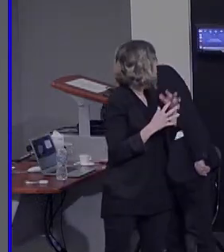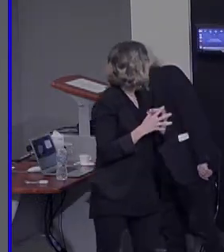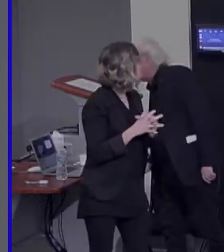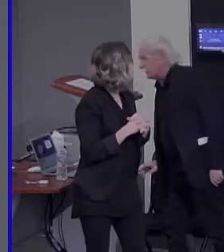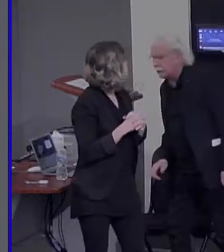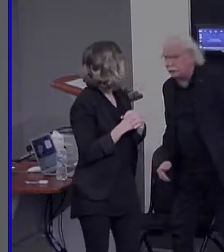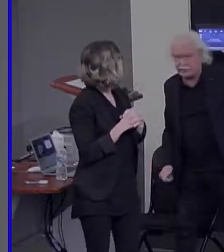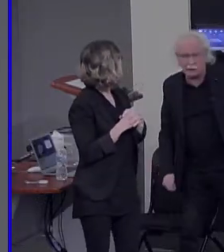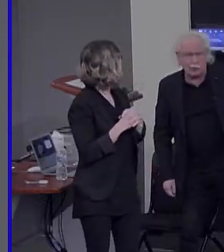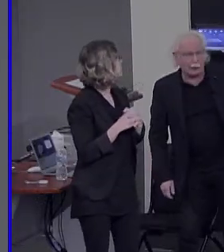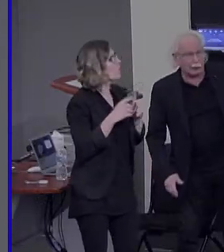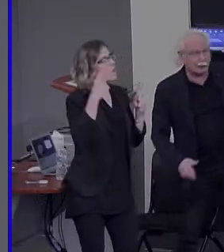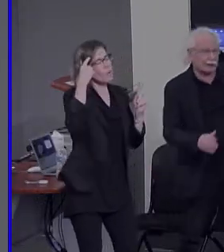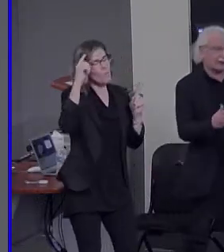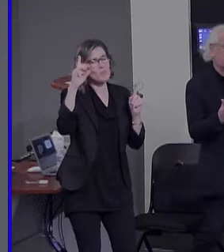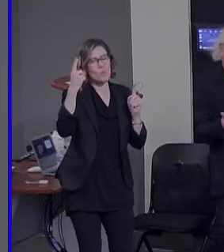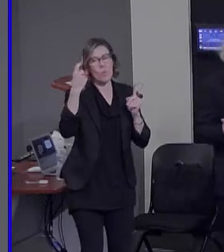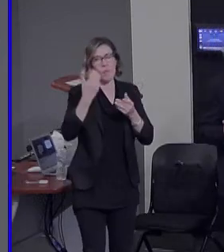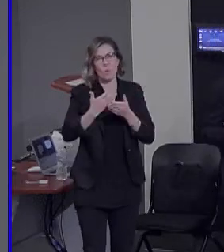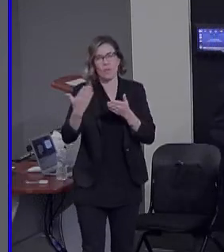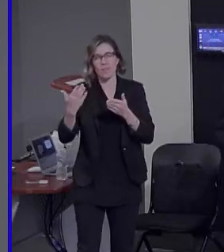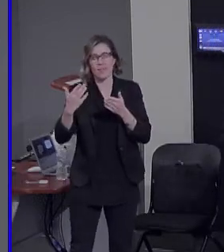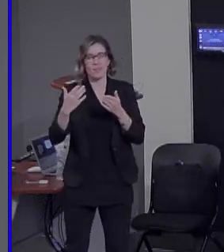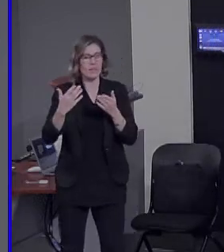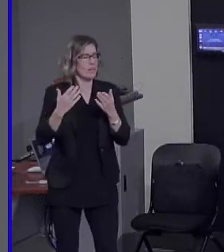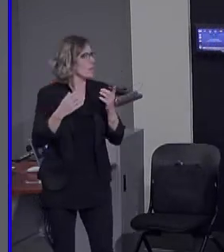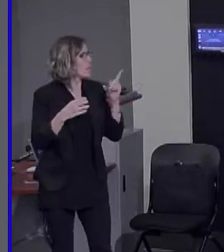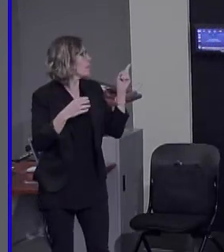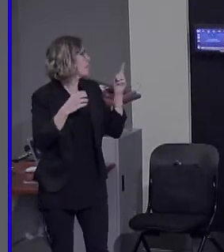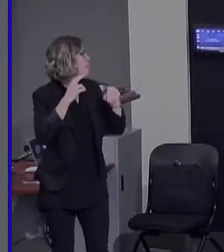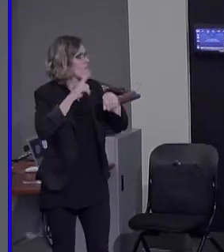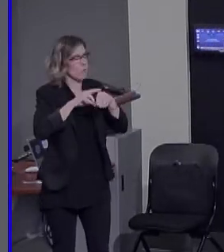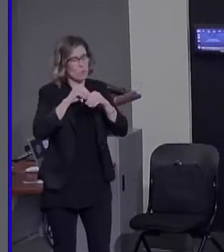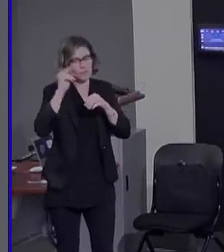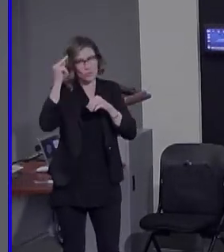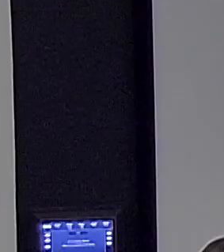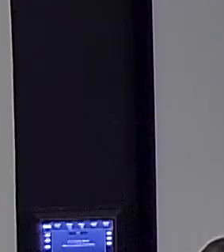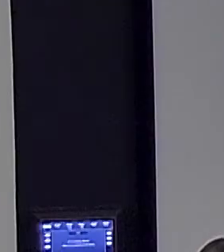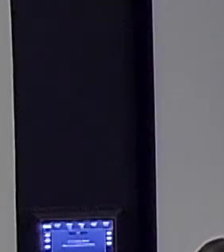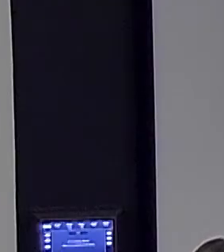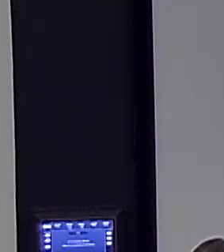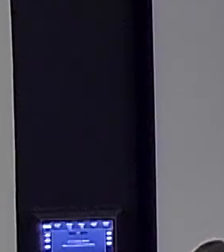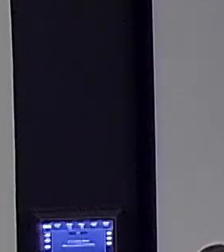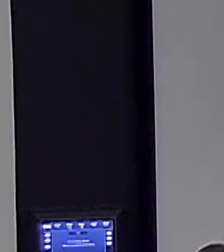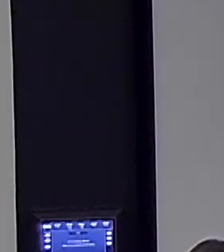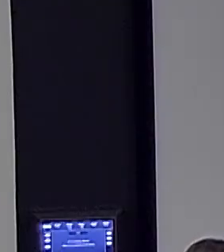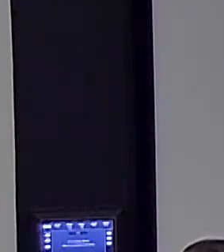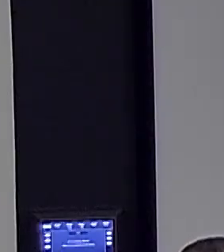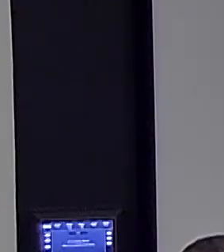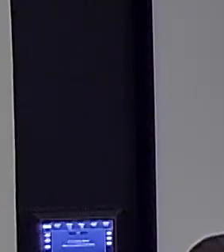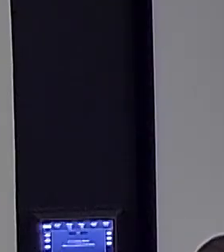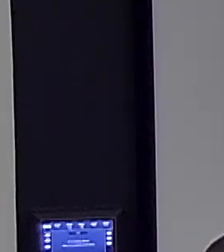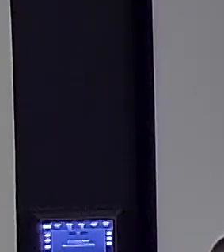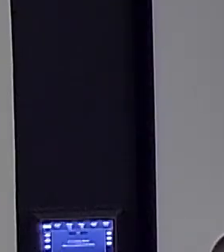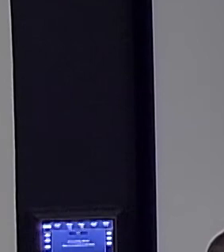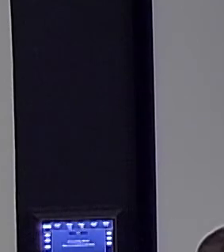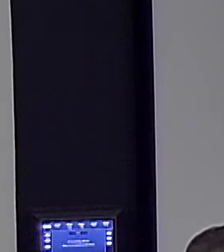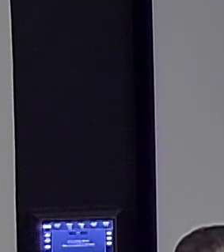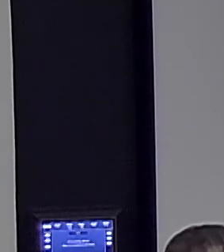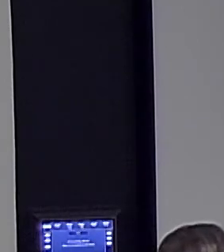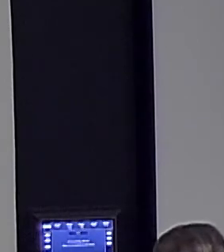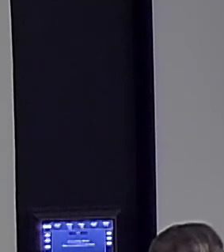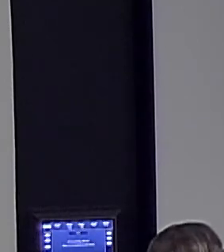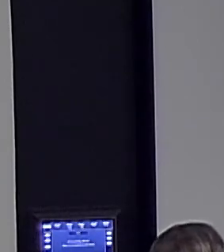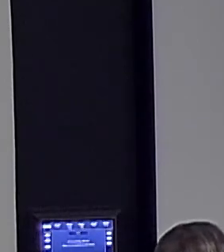one additional thing. Of course, nothing is easy in science. If you use this brain, which we like very much, most of the